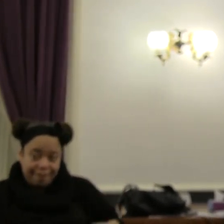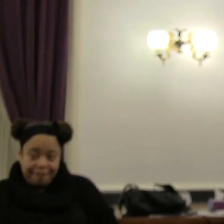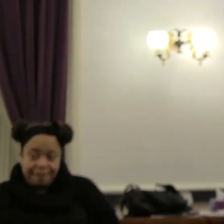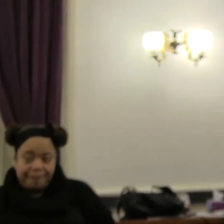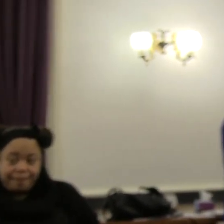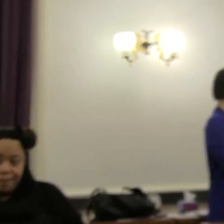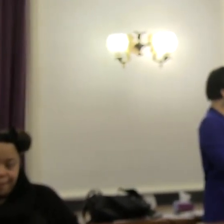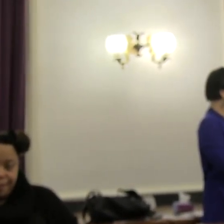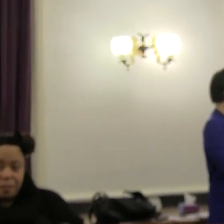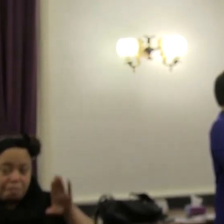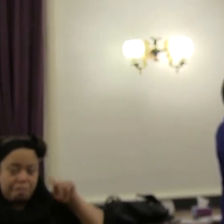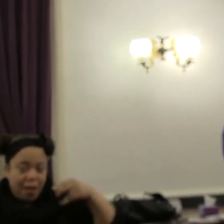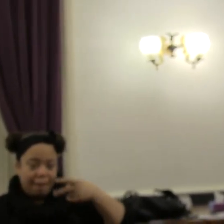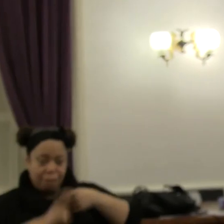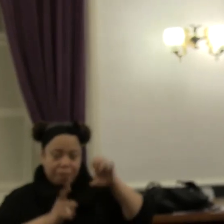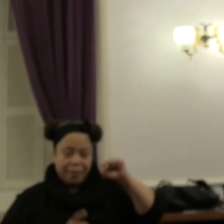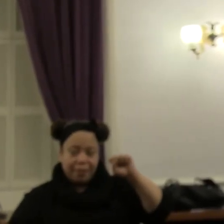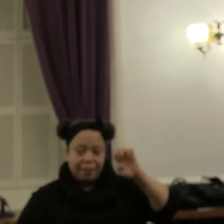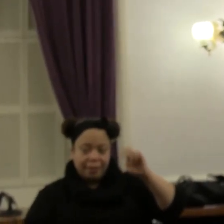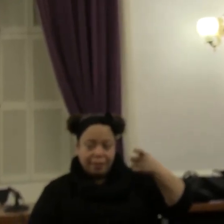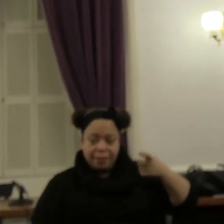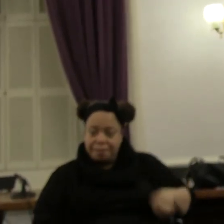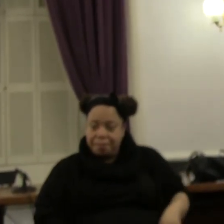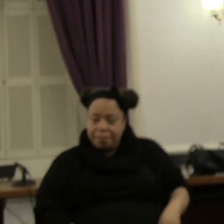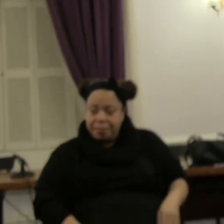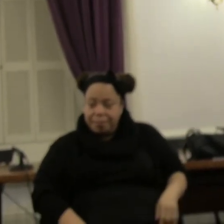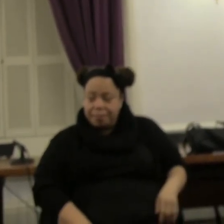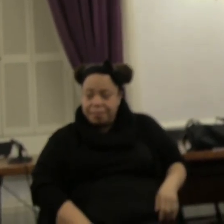I'm from Underhill. Underhill, awesome.